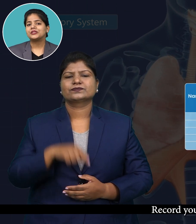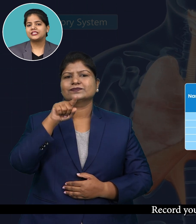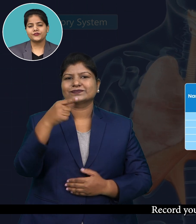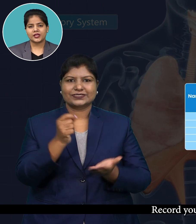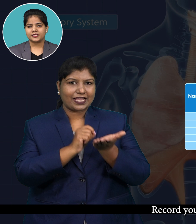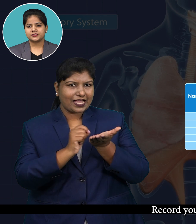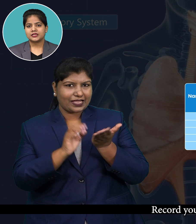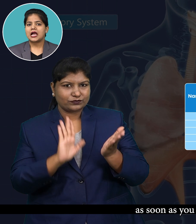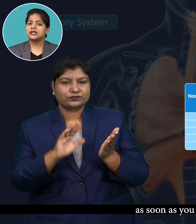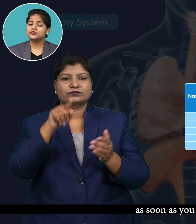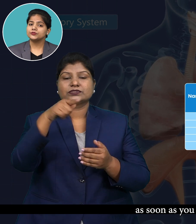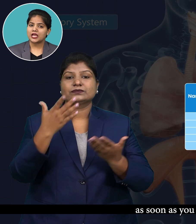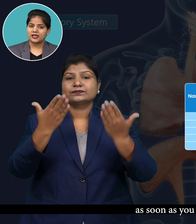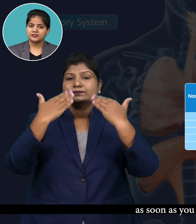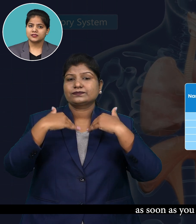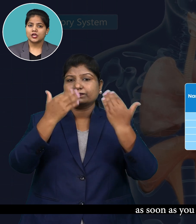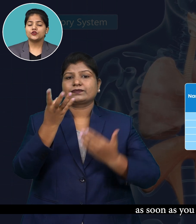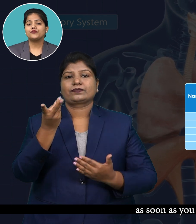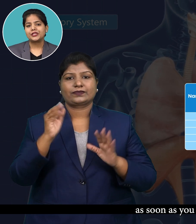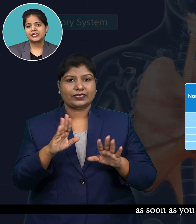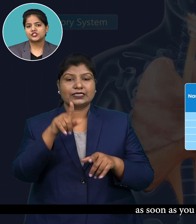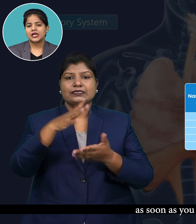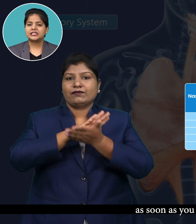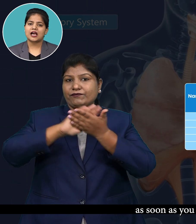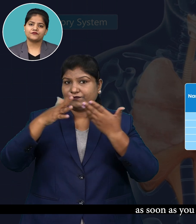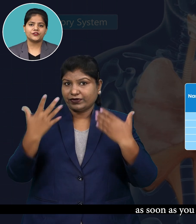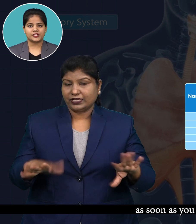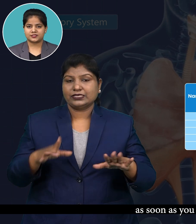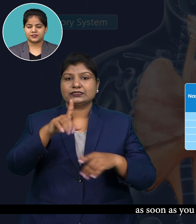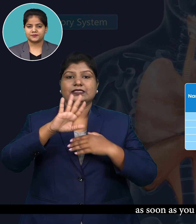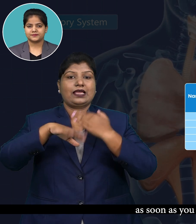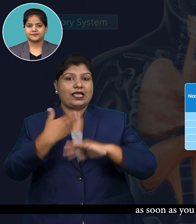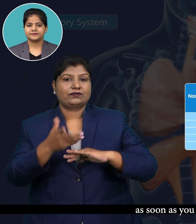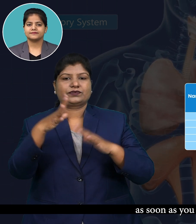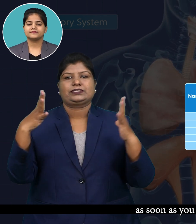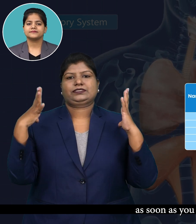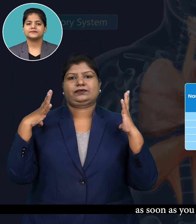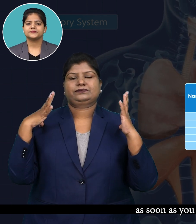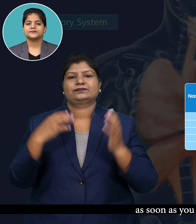Record your breathing rate as soon as you finish and after rest.